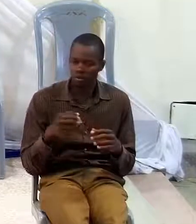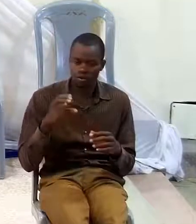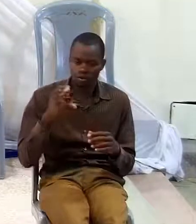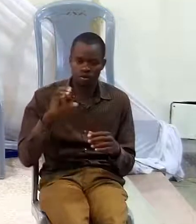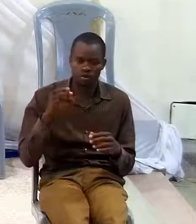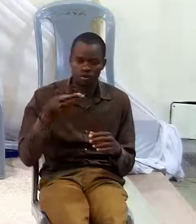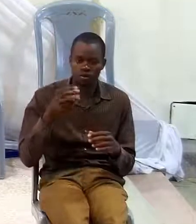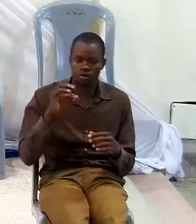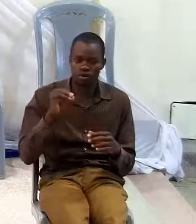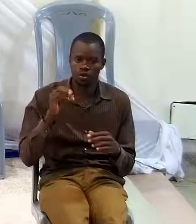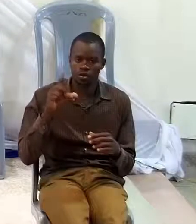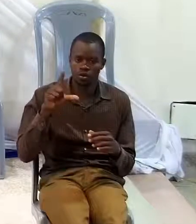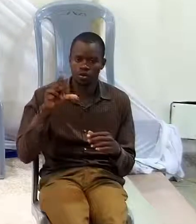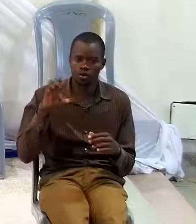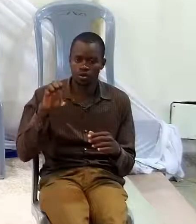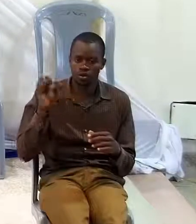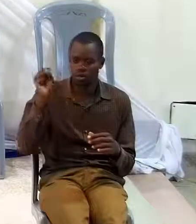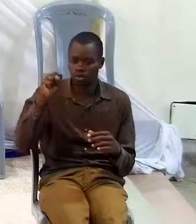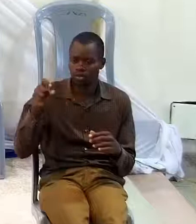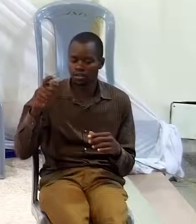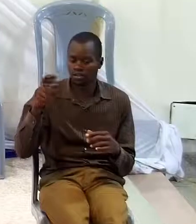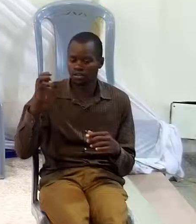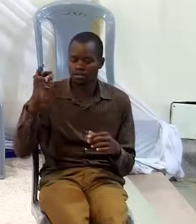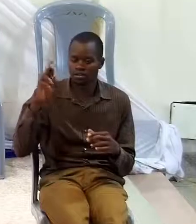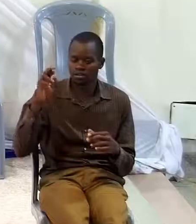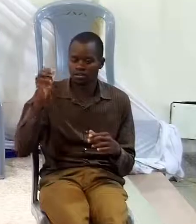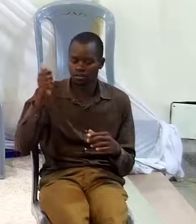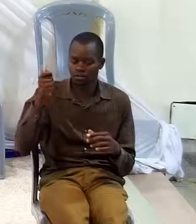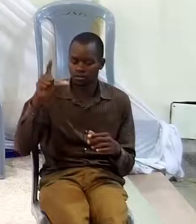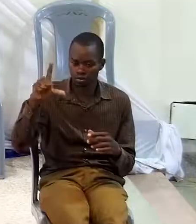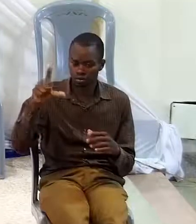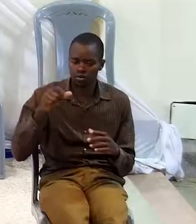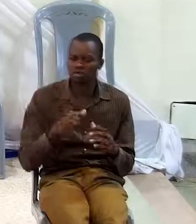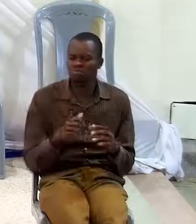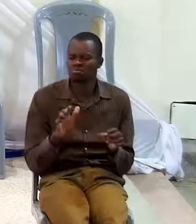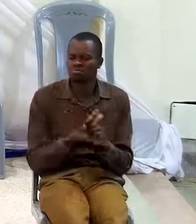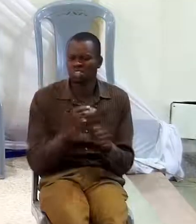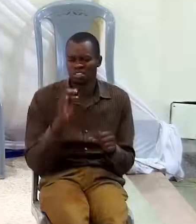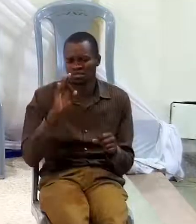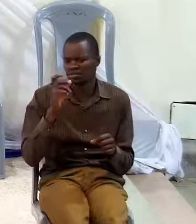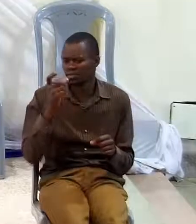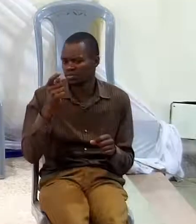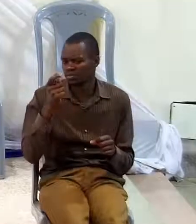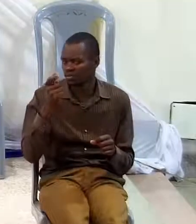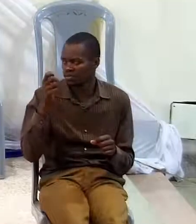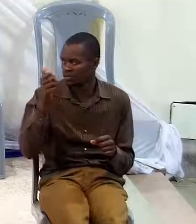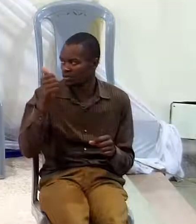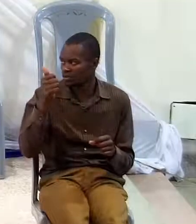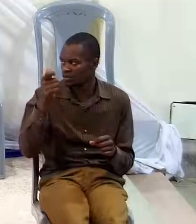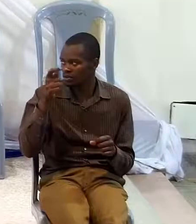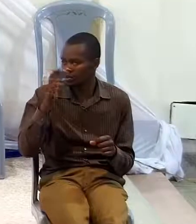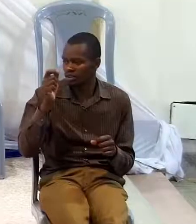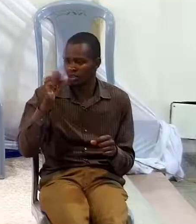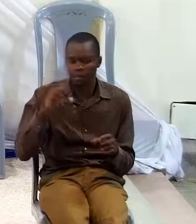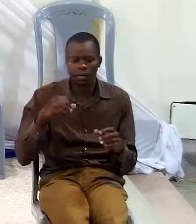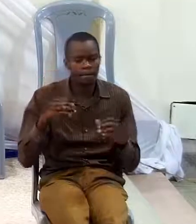fat as such, but it is in that family. So with